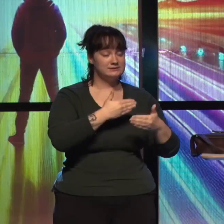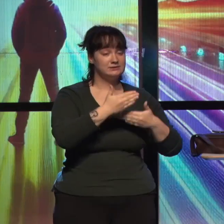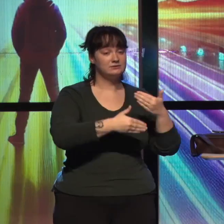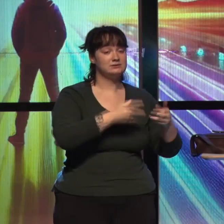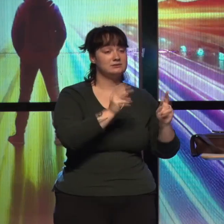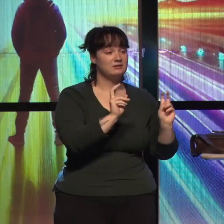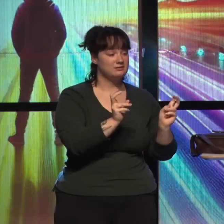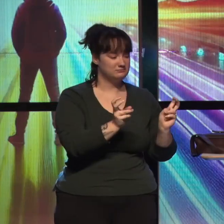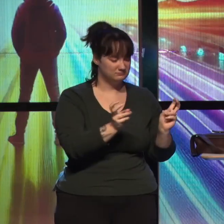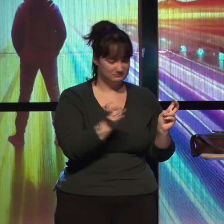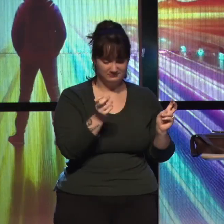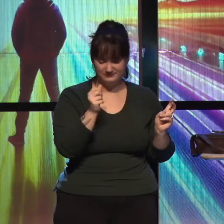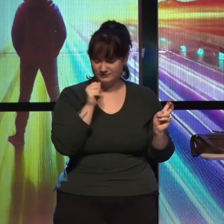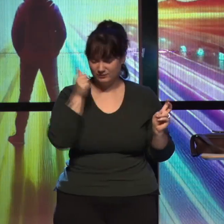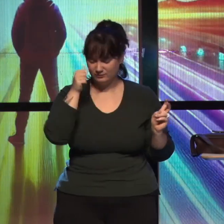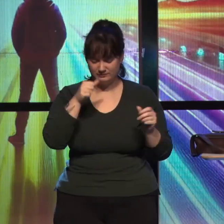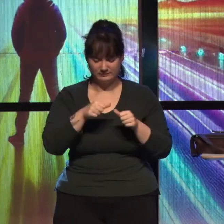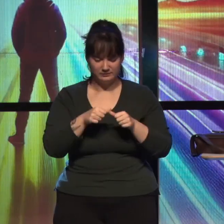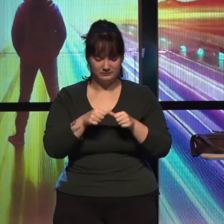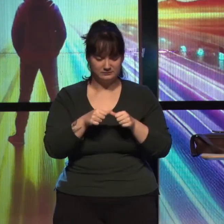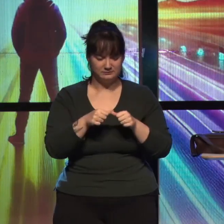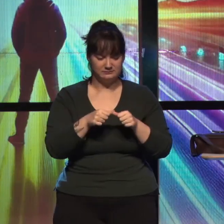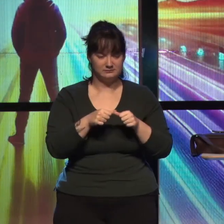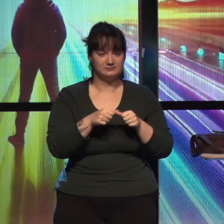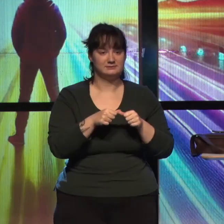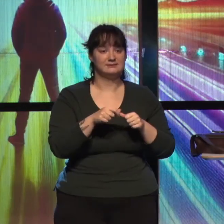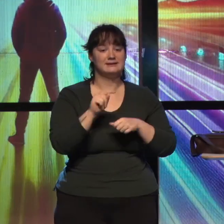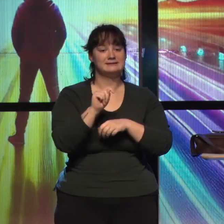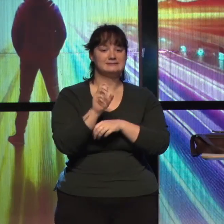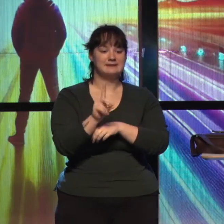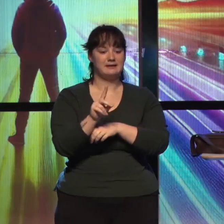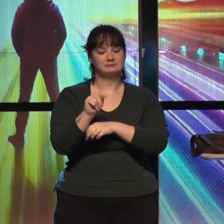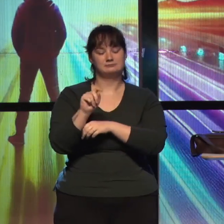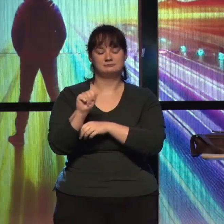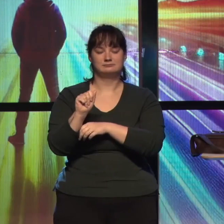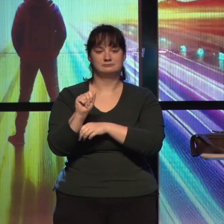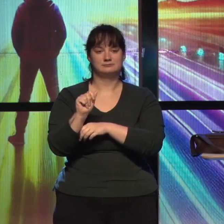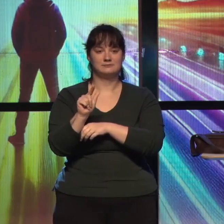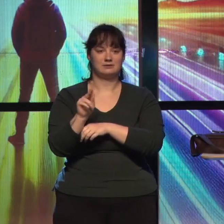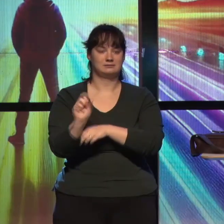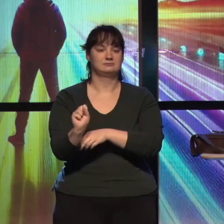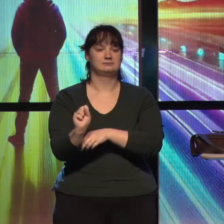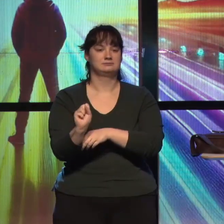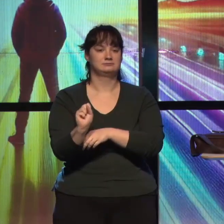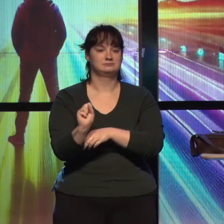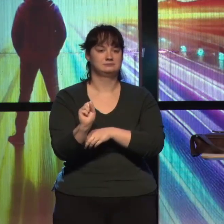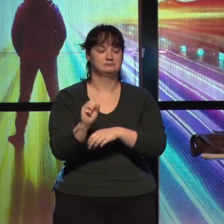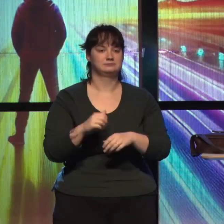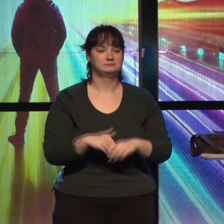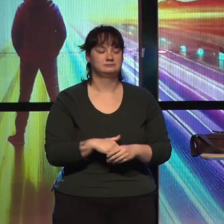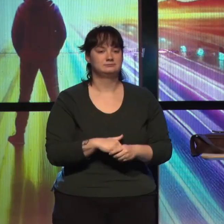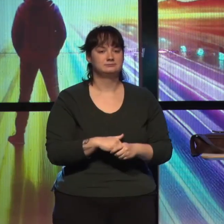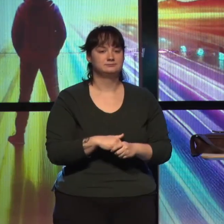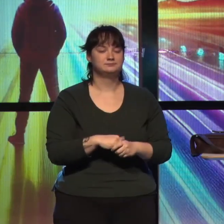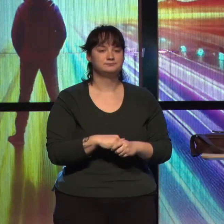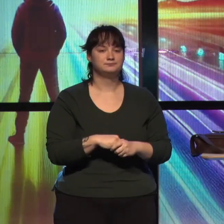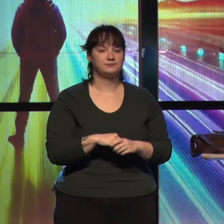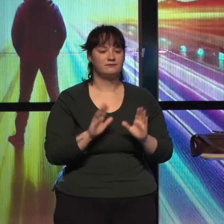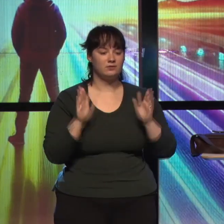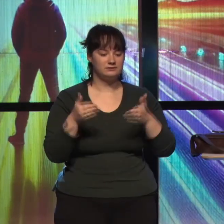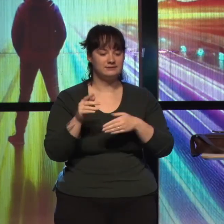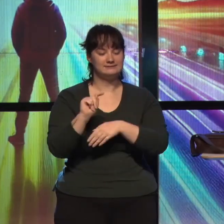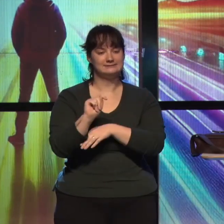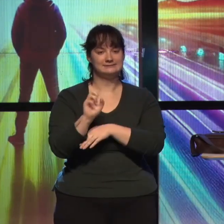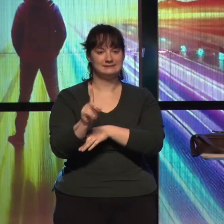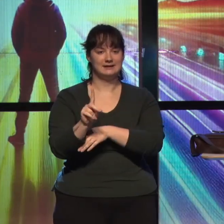don't remember what we called it, but it was like TED Talks. And we kind of looked at themes from Ted Lasso, this beautiful story, if you've ever watched